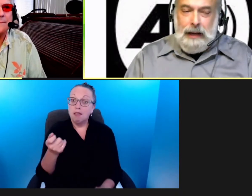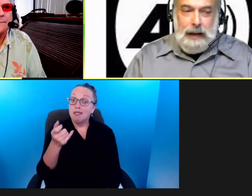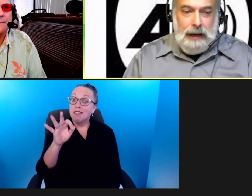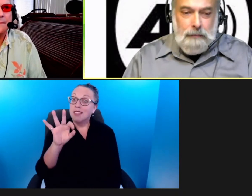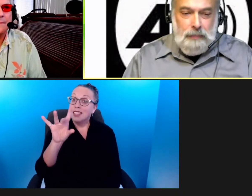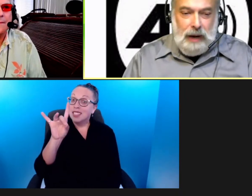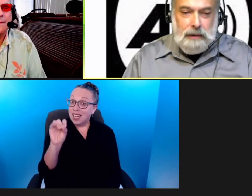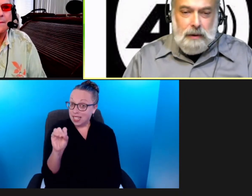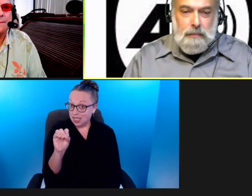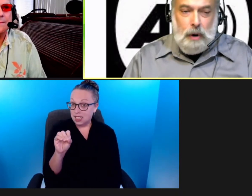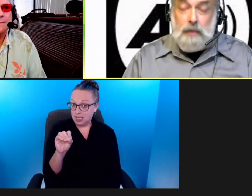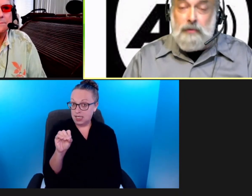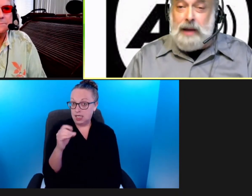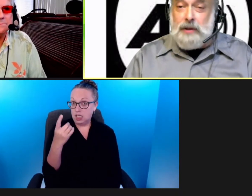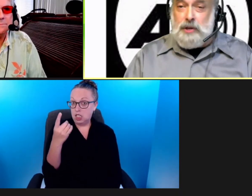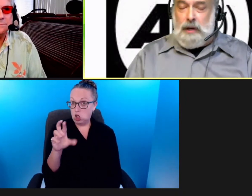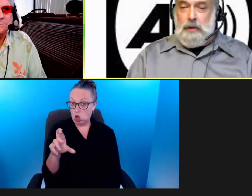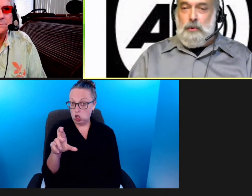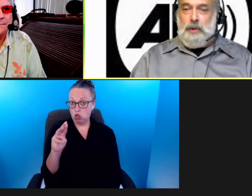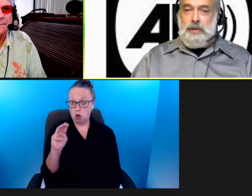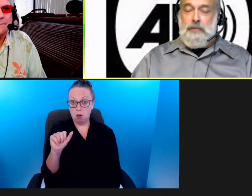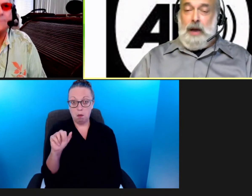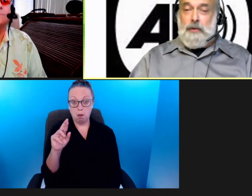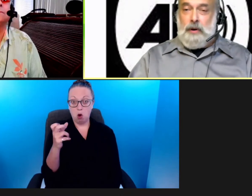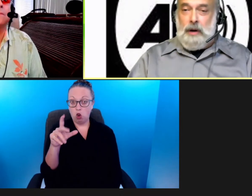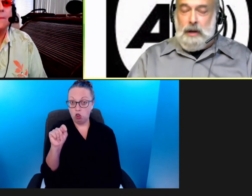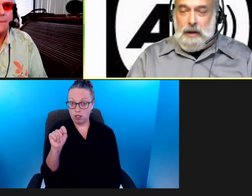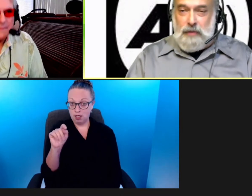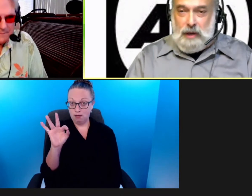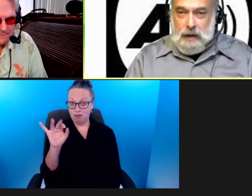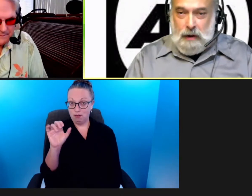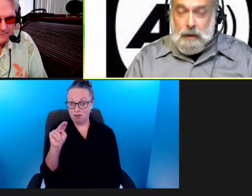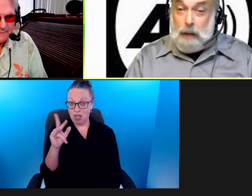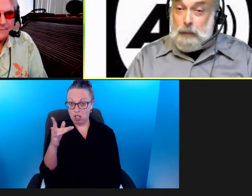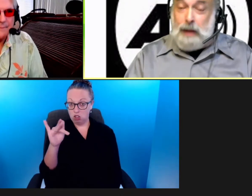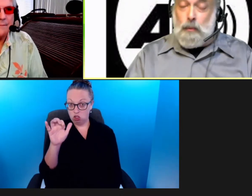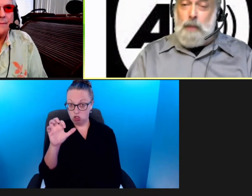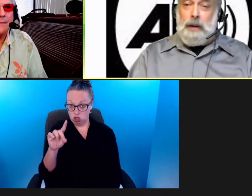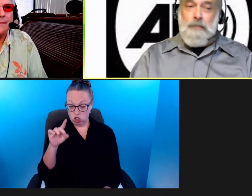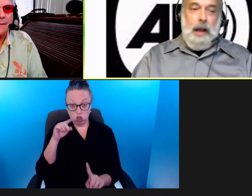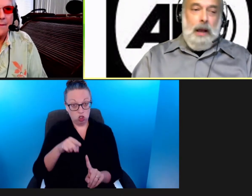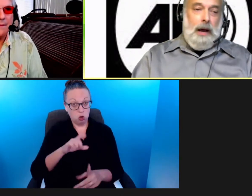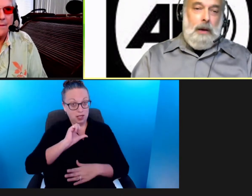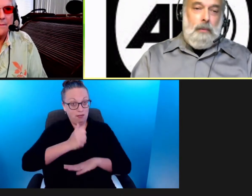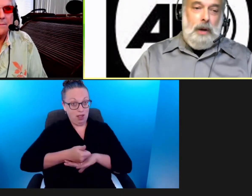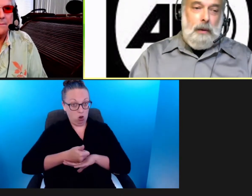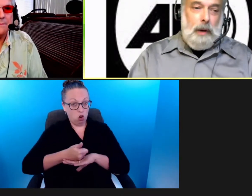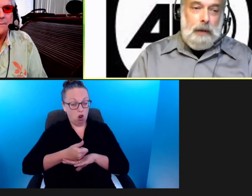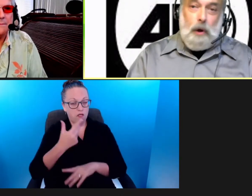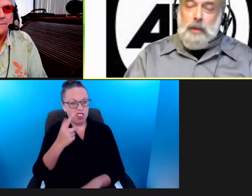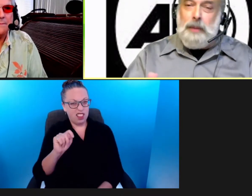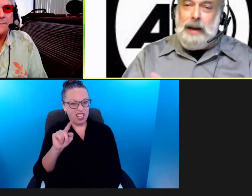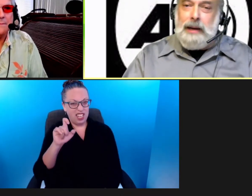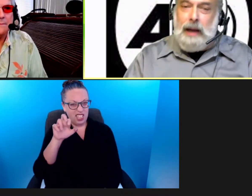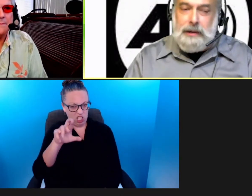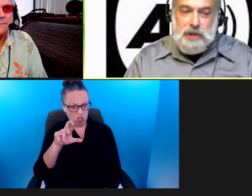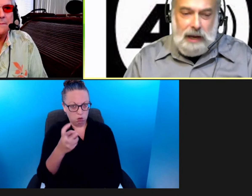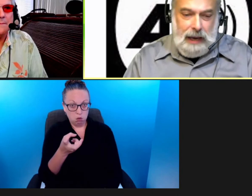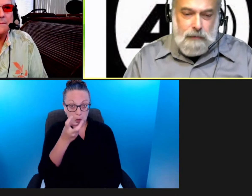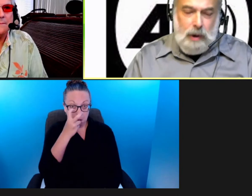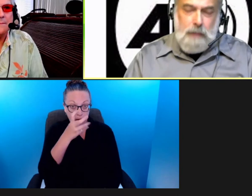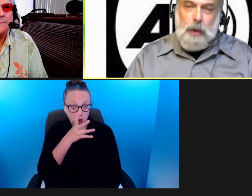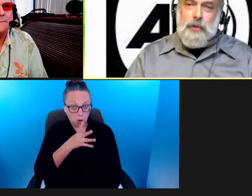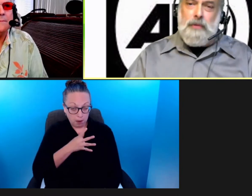1980, Dr. Margaret Fansteel, who was the founder of the Ear, a blind woman, along with a blind guy,